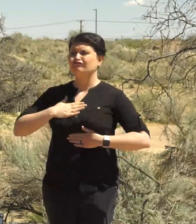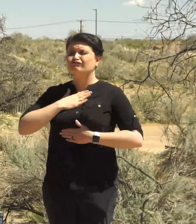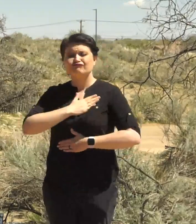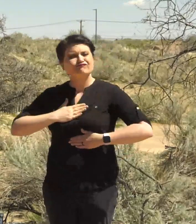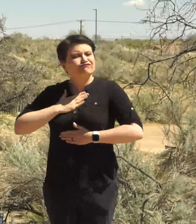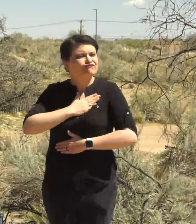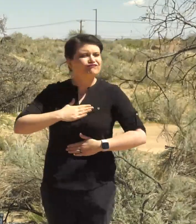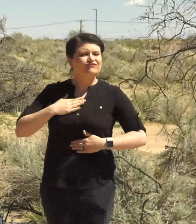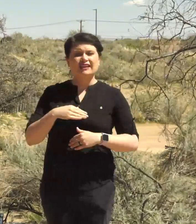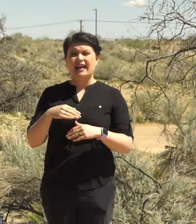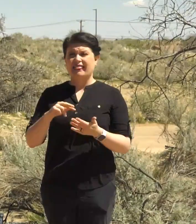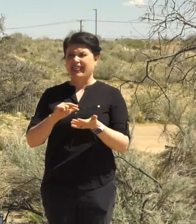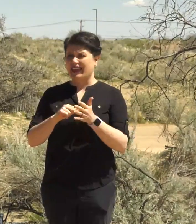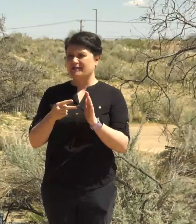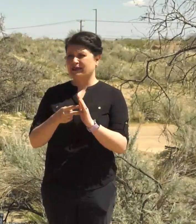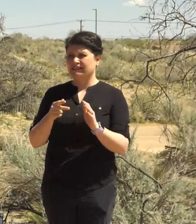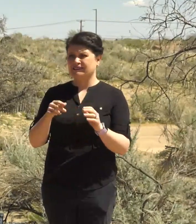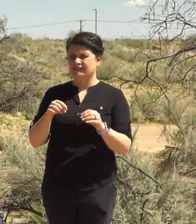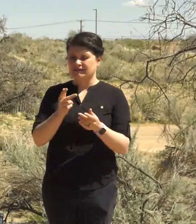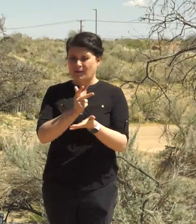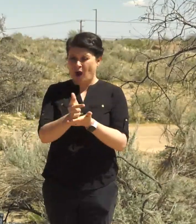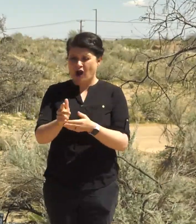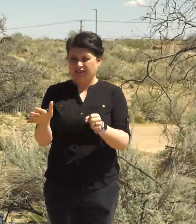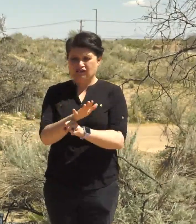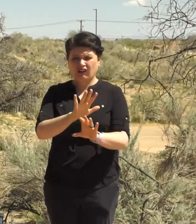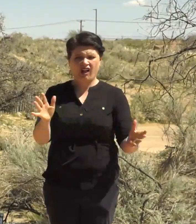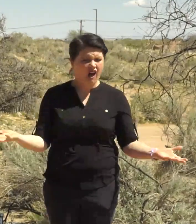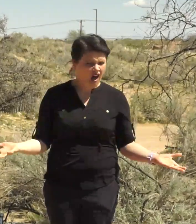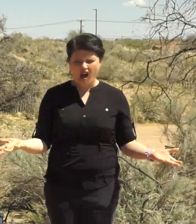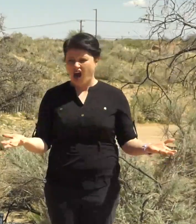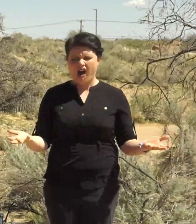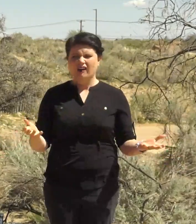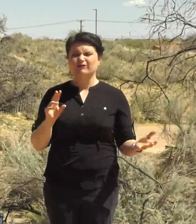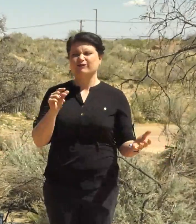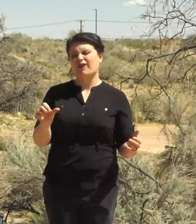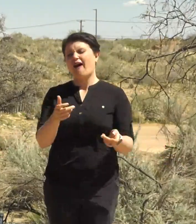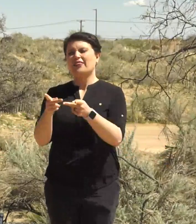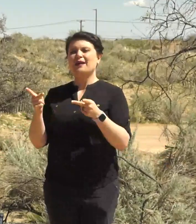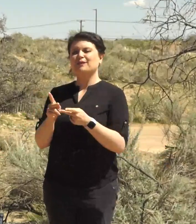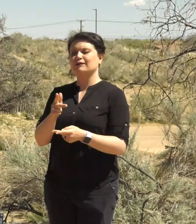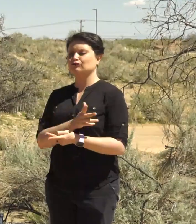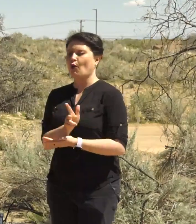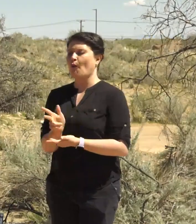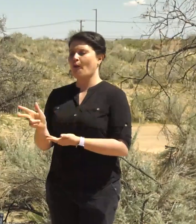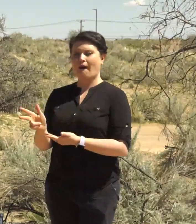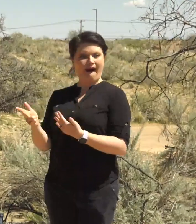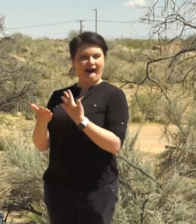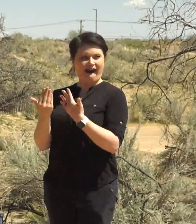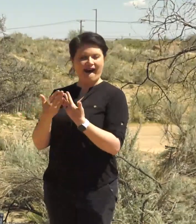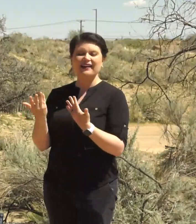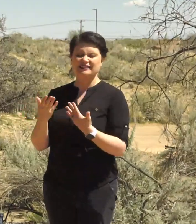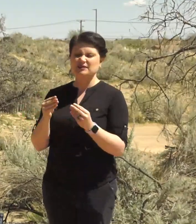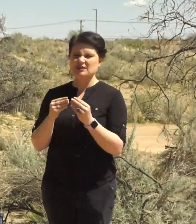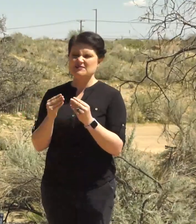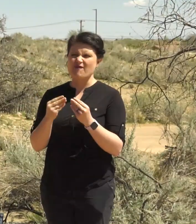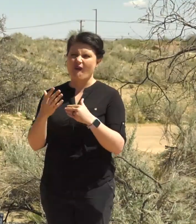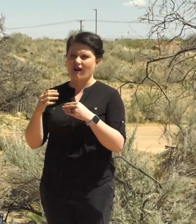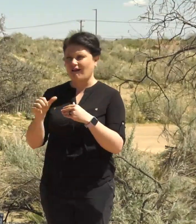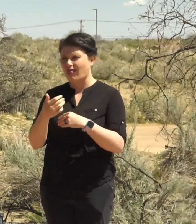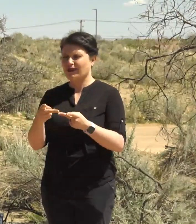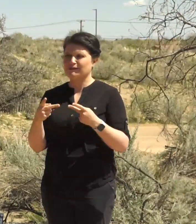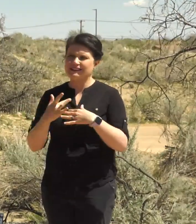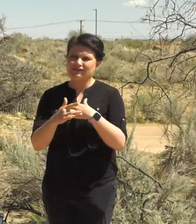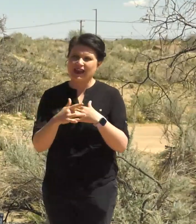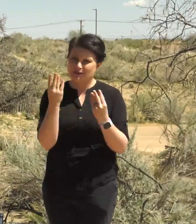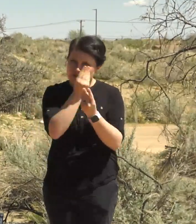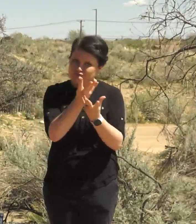with less parking hassle and otherwise by trying to hit some of these lesser used open space areas. So I want to